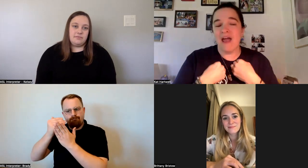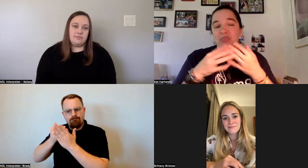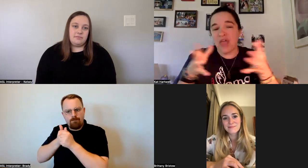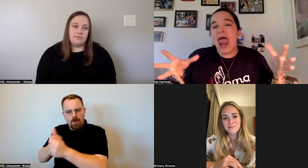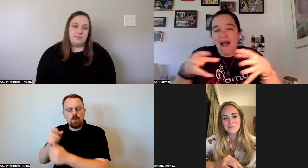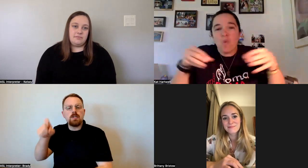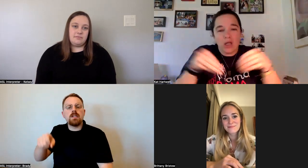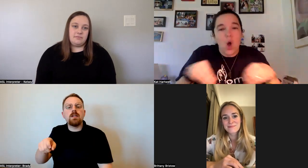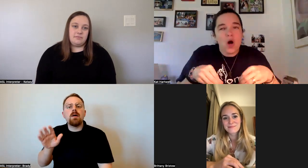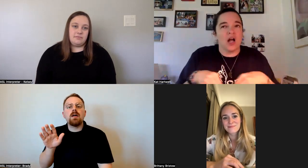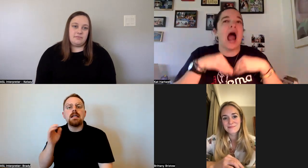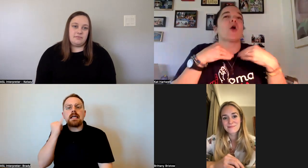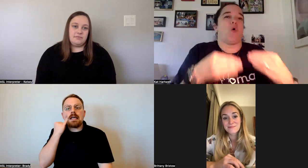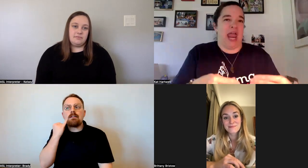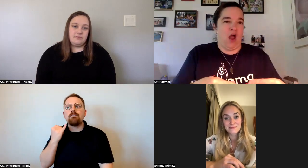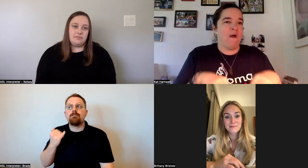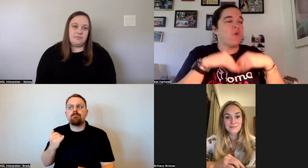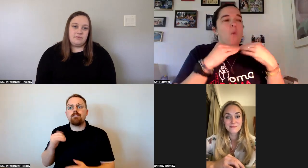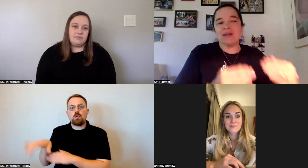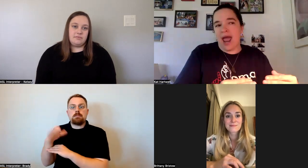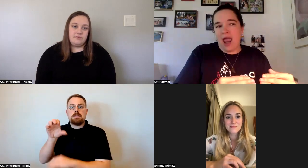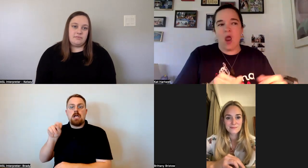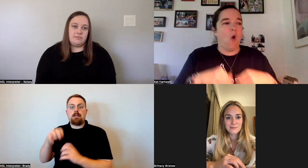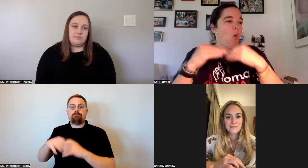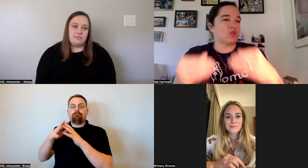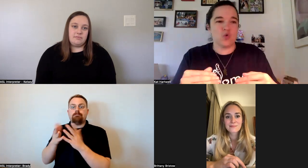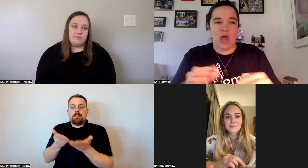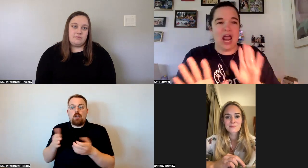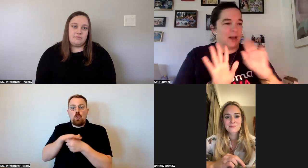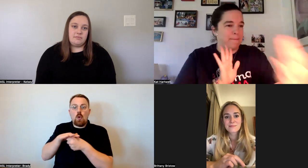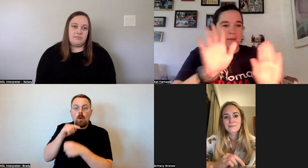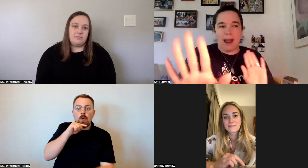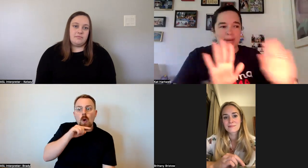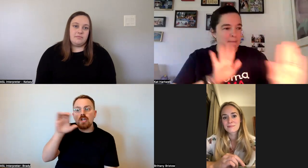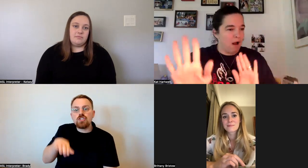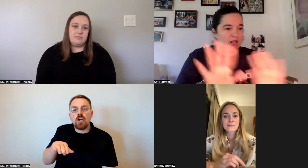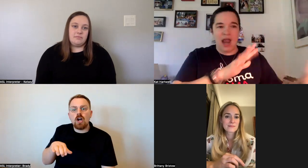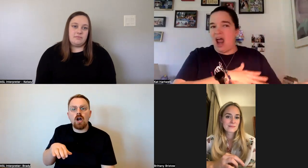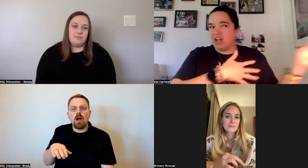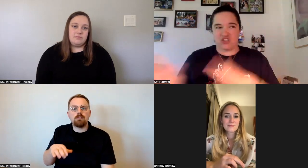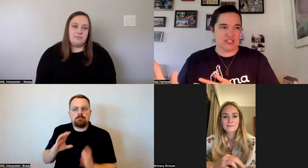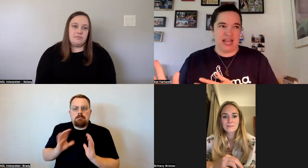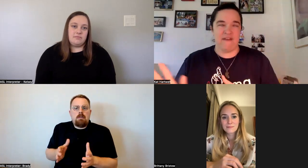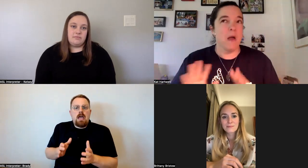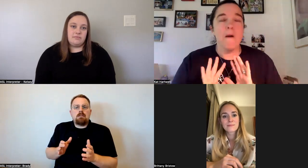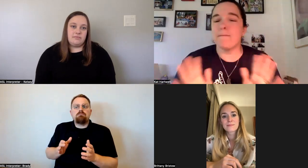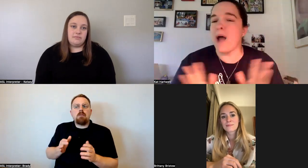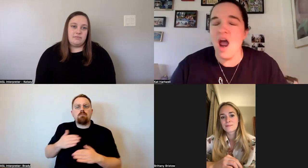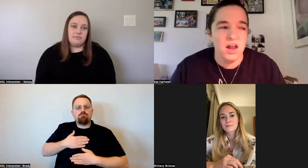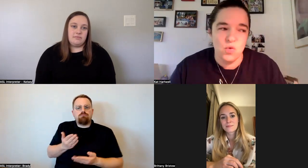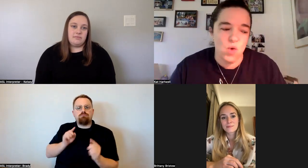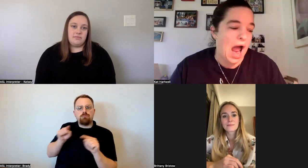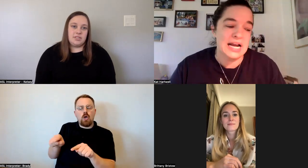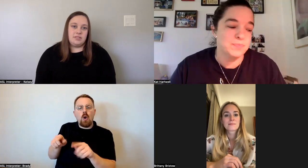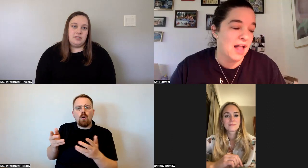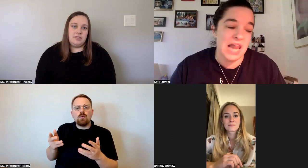said, if they have one local, I go there for 1 day or 2 days to pick my people and then just leave.